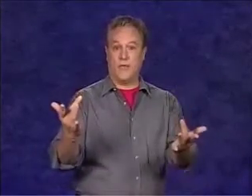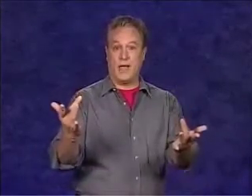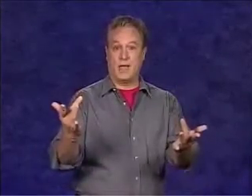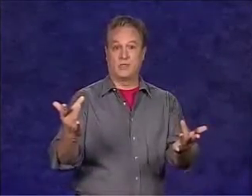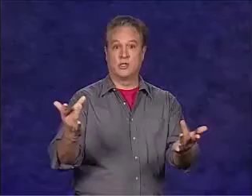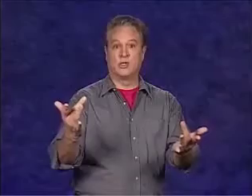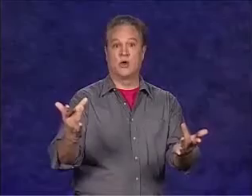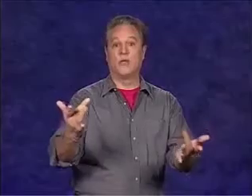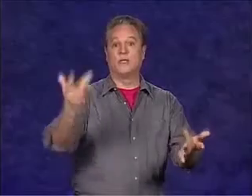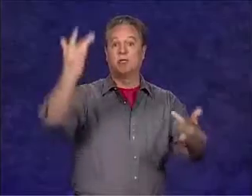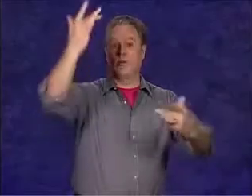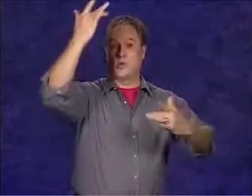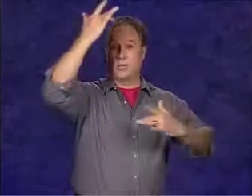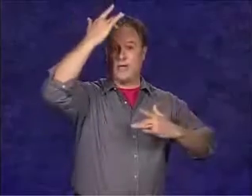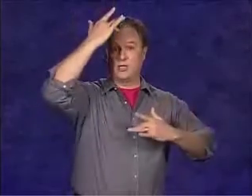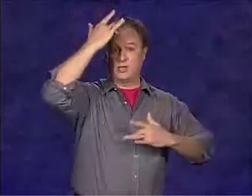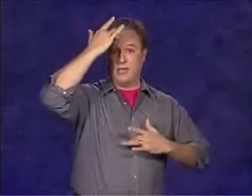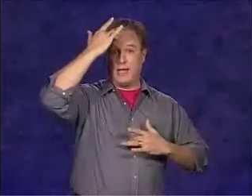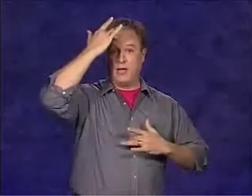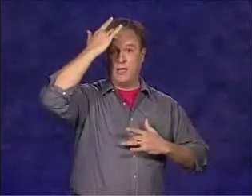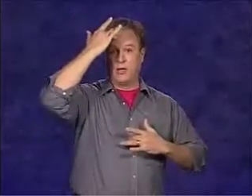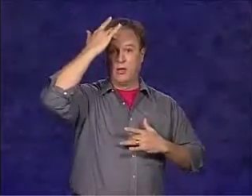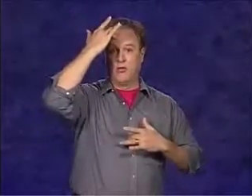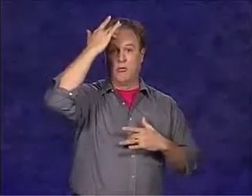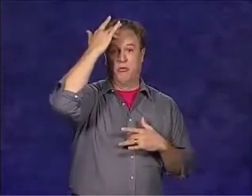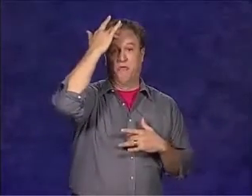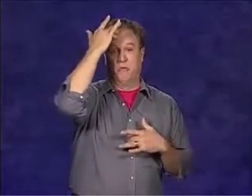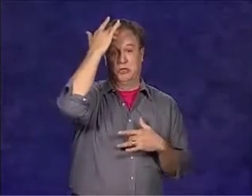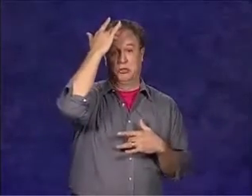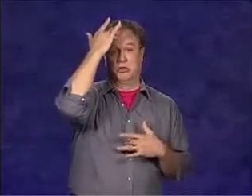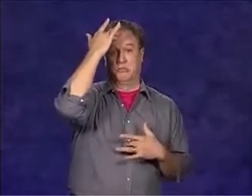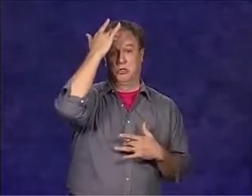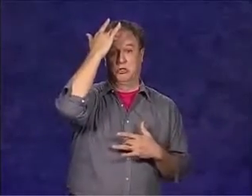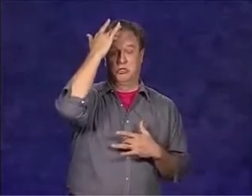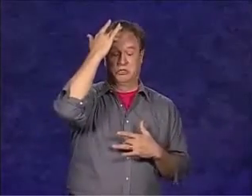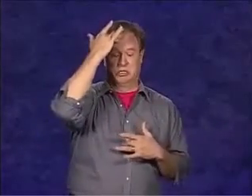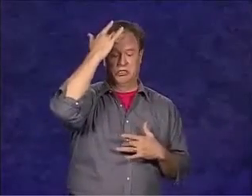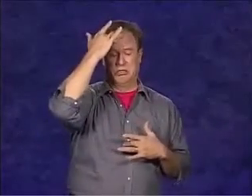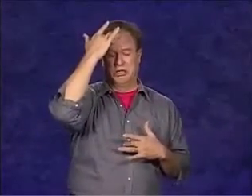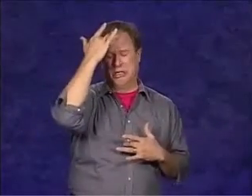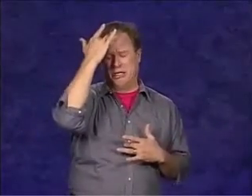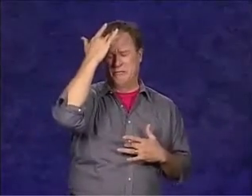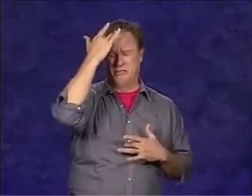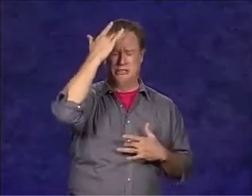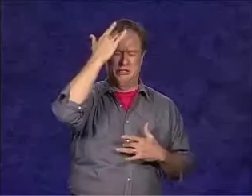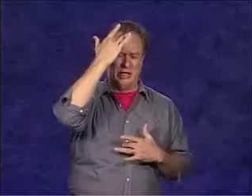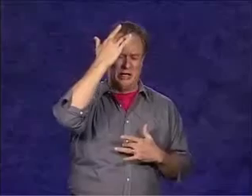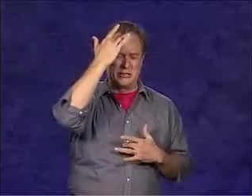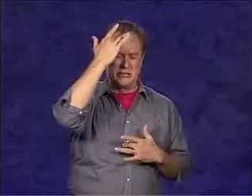two locations ailing with a facial expression that says, "I'm sick."